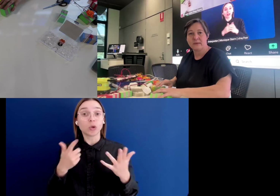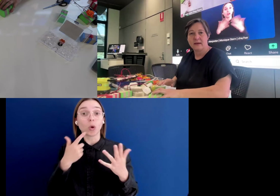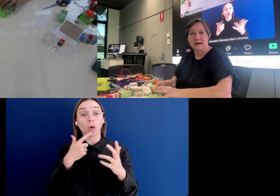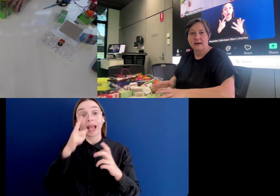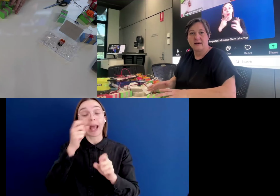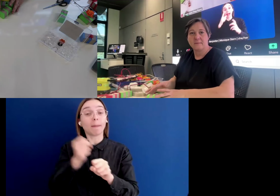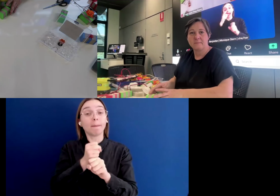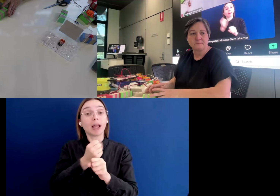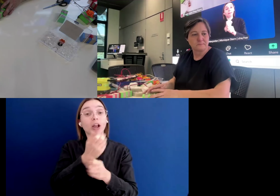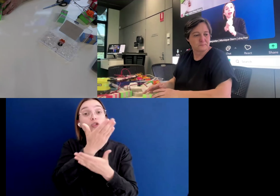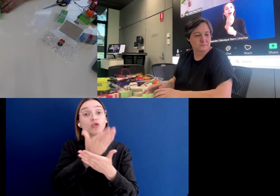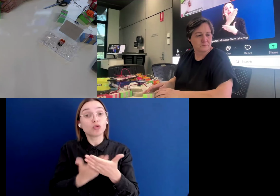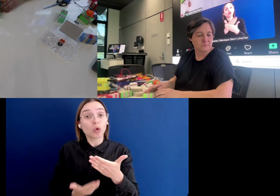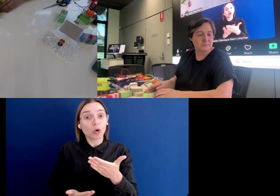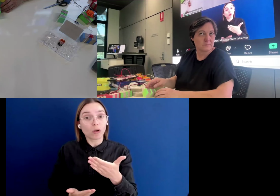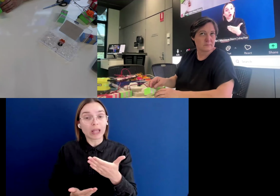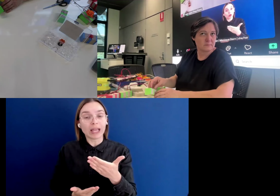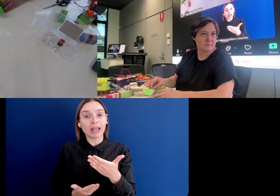well.